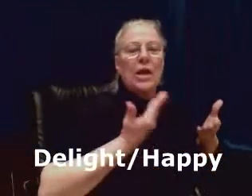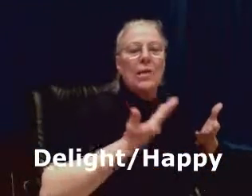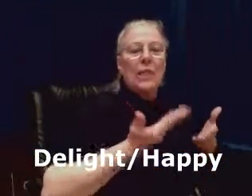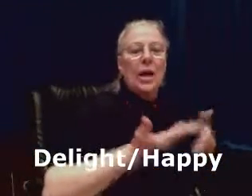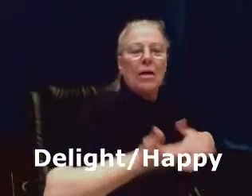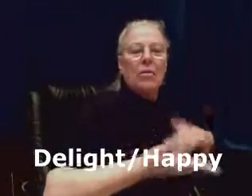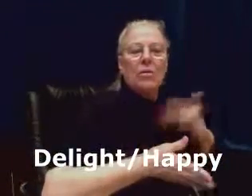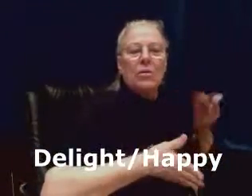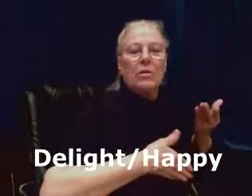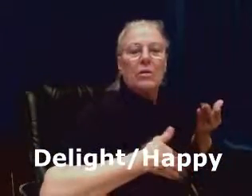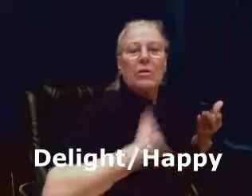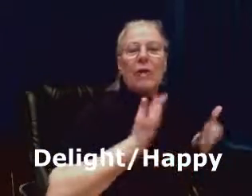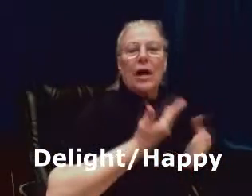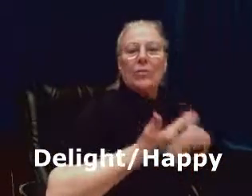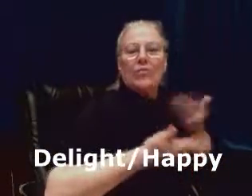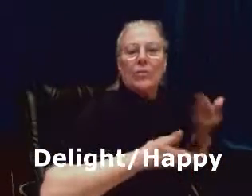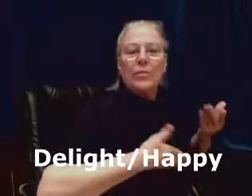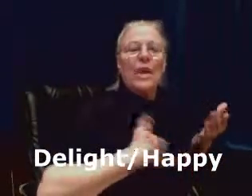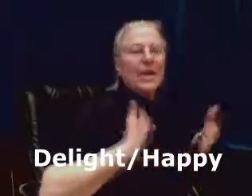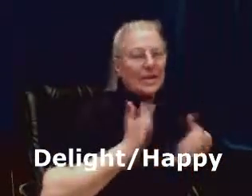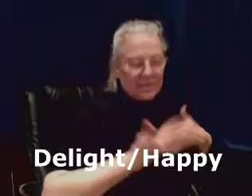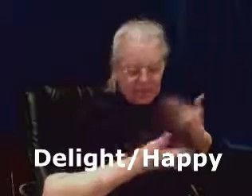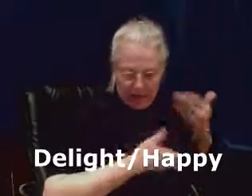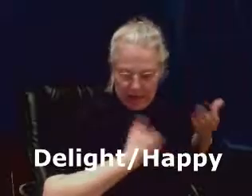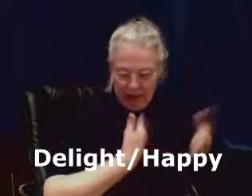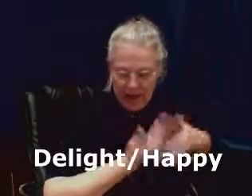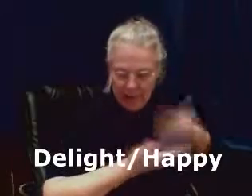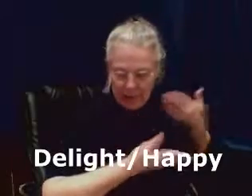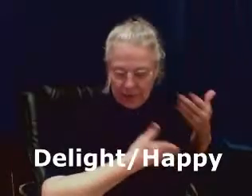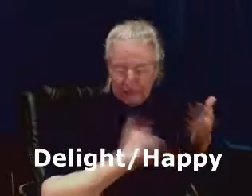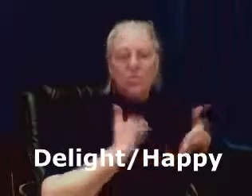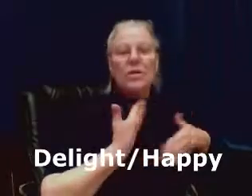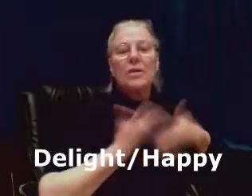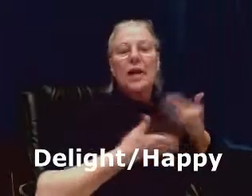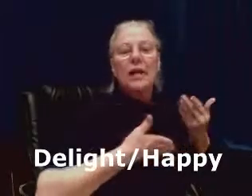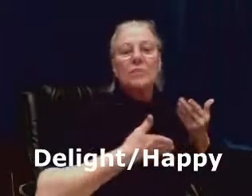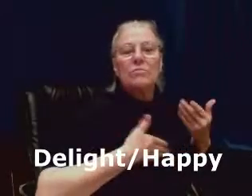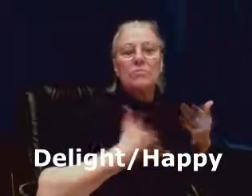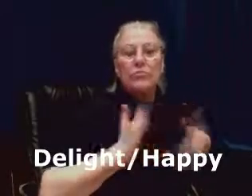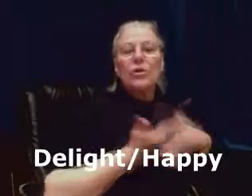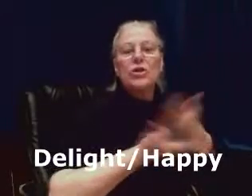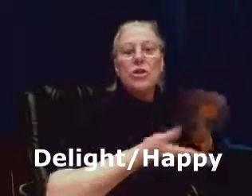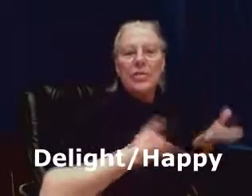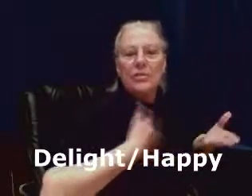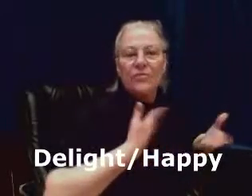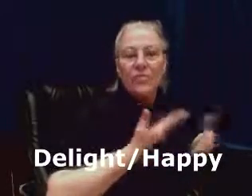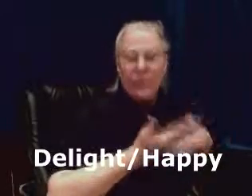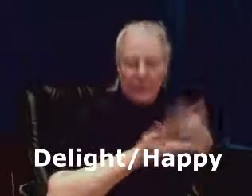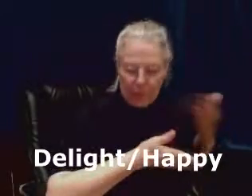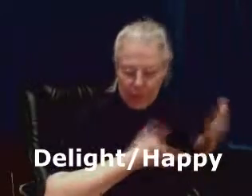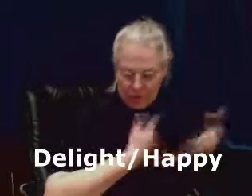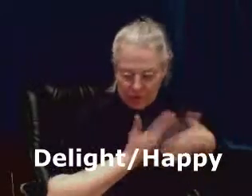up and out from its happiness or delight, brushing up and flipping them out.